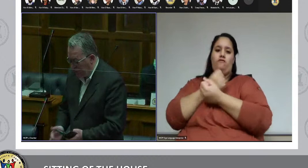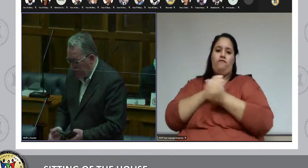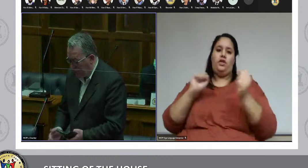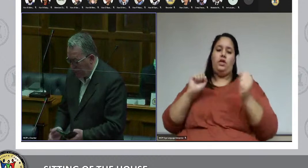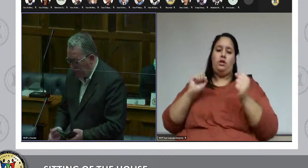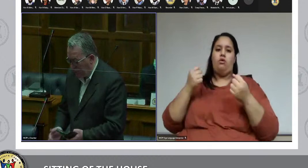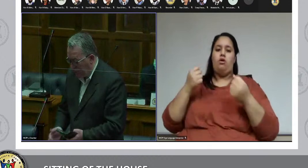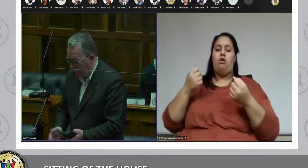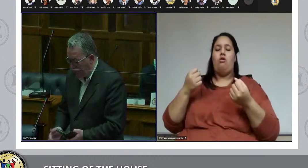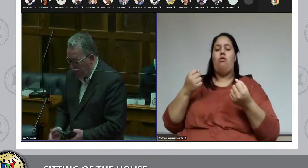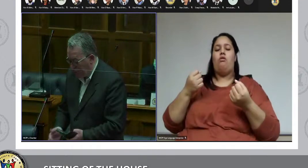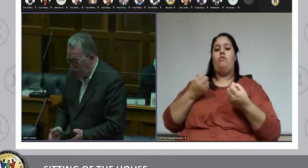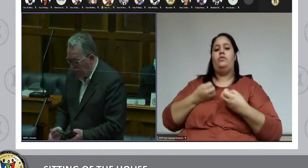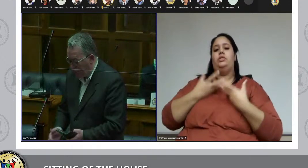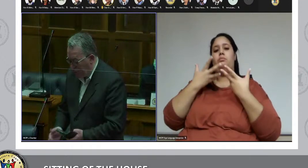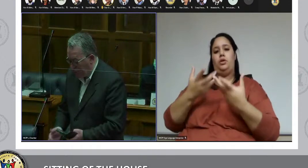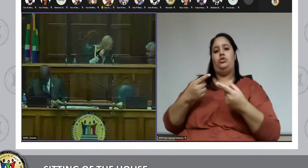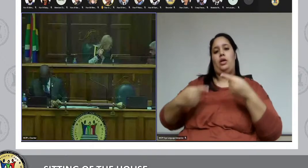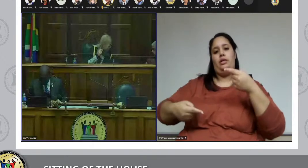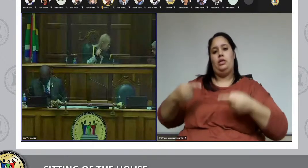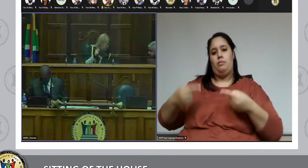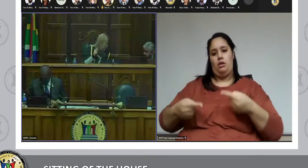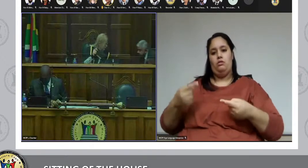debate. I so move.